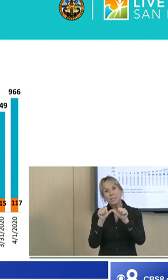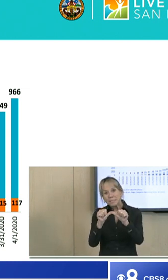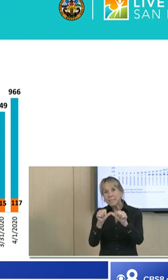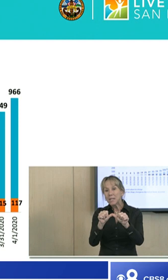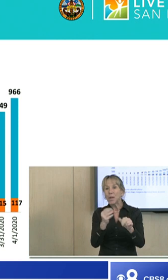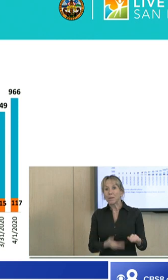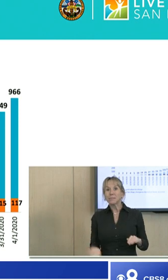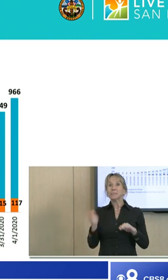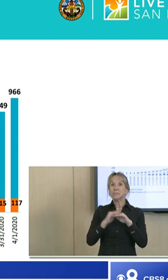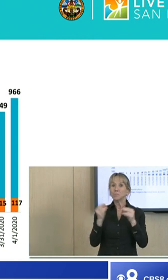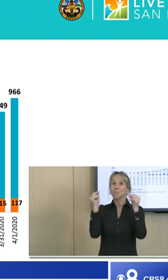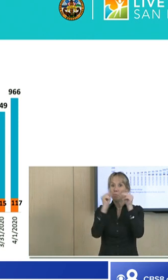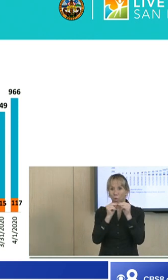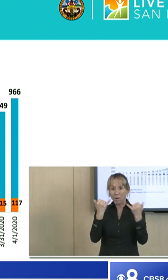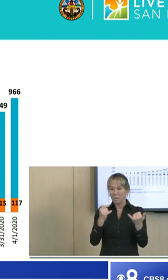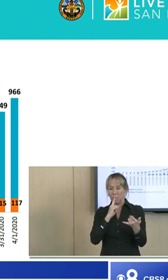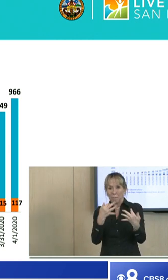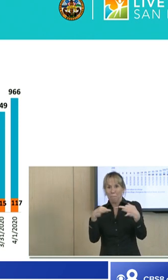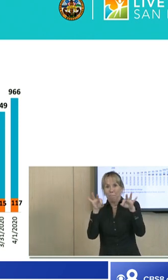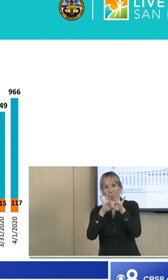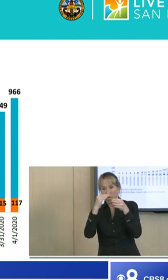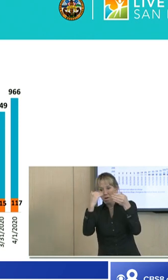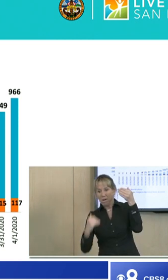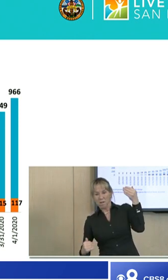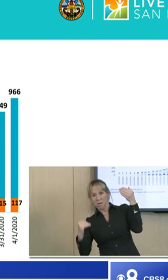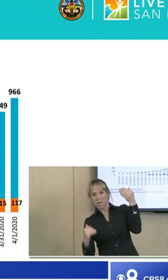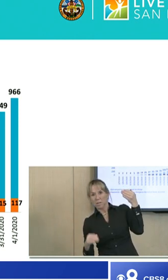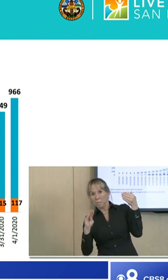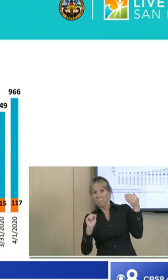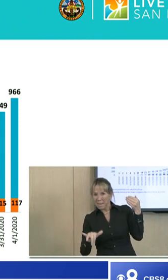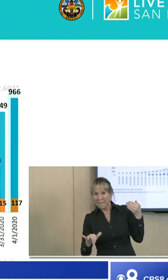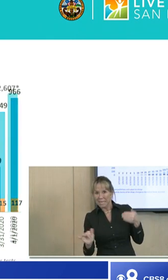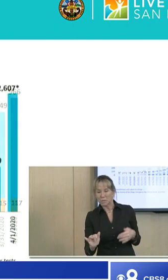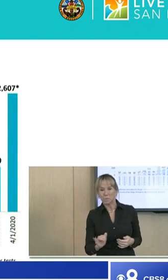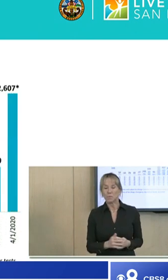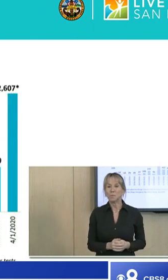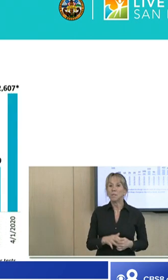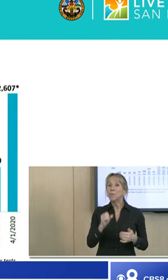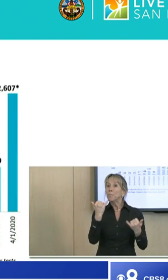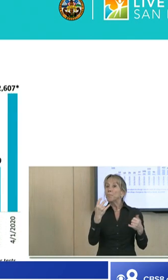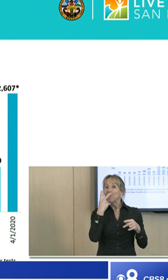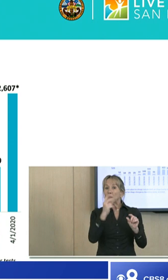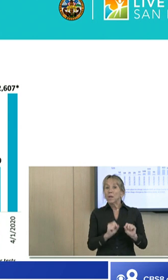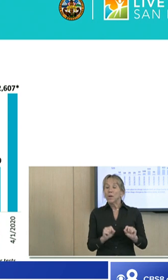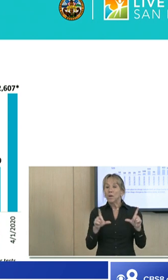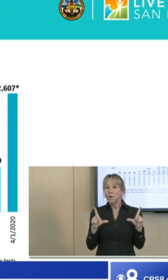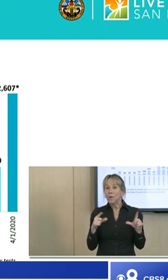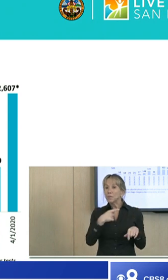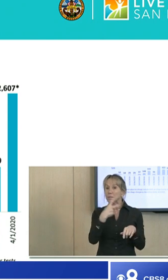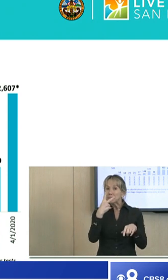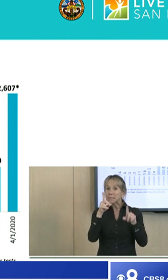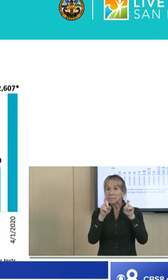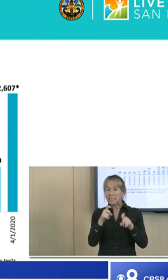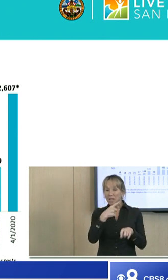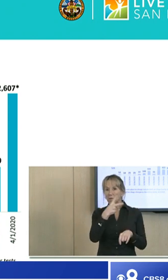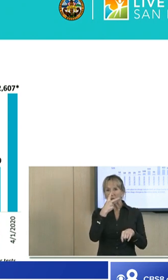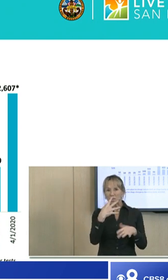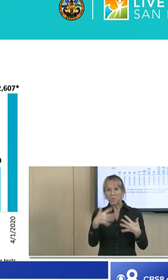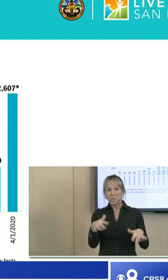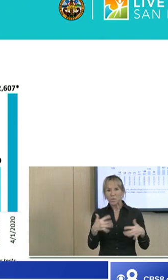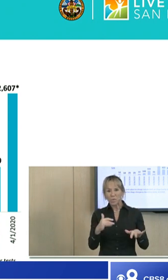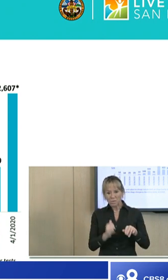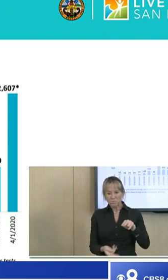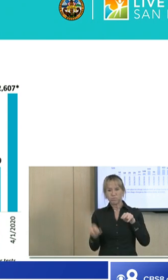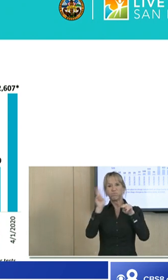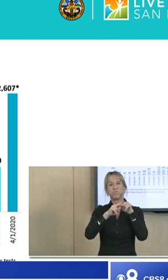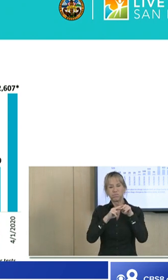increased commitment as we head into the vital days of May. The next chart you will see is the number of tests. You will see a significant spike in the number of